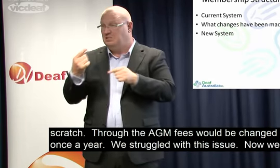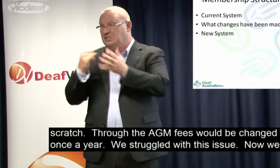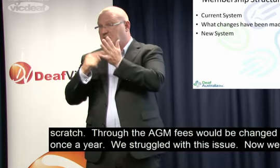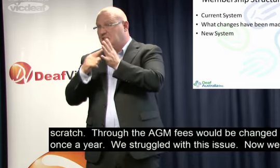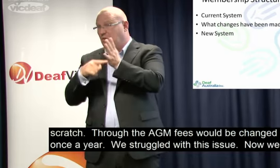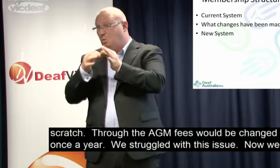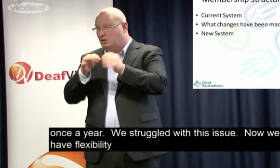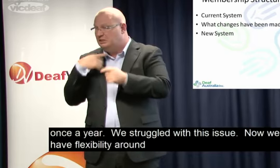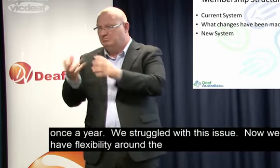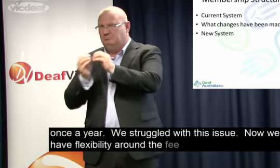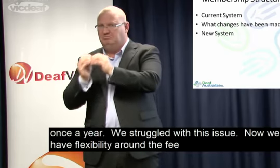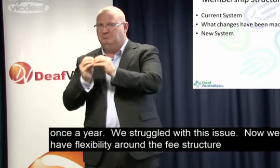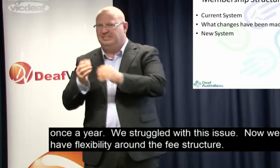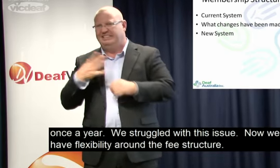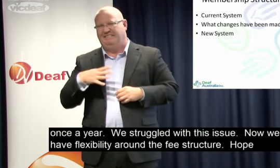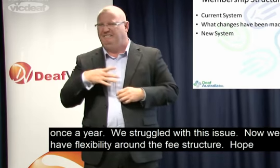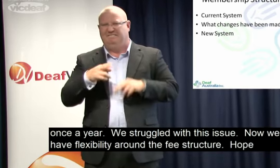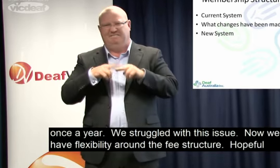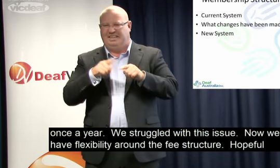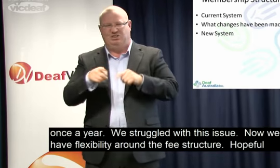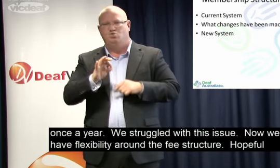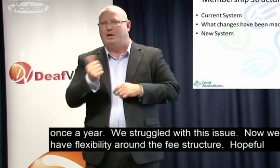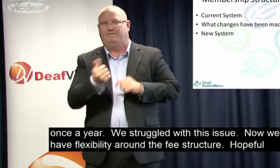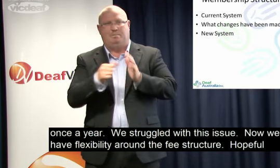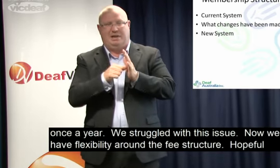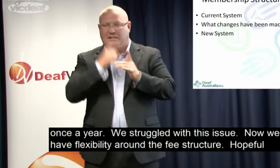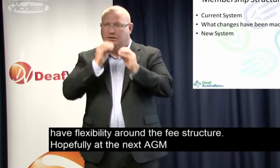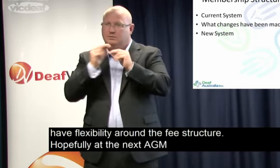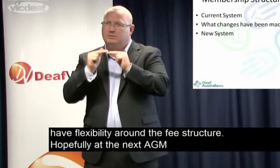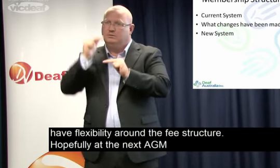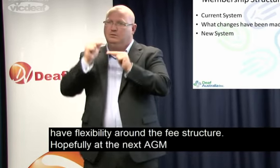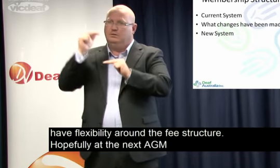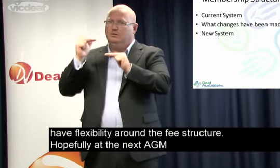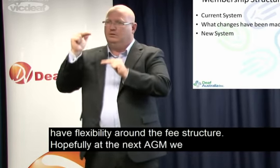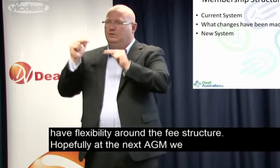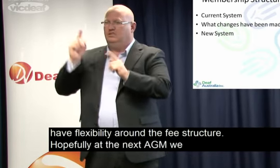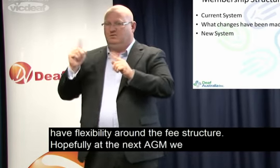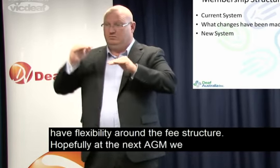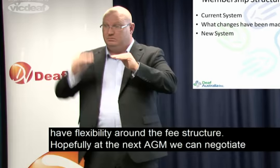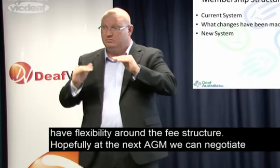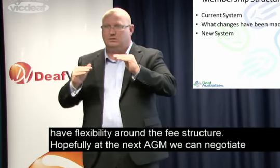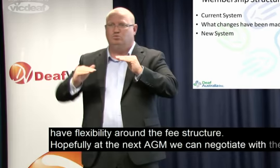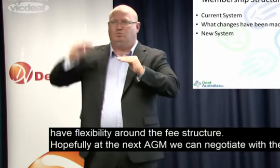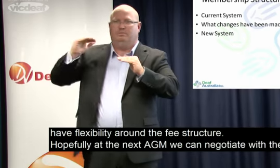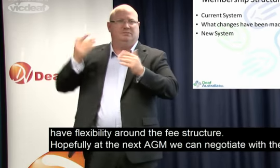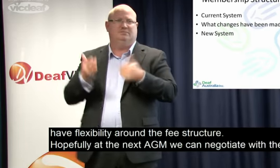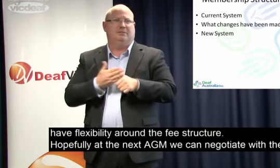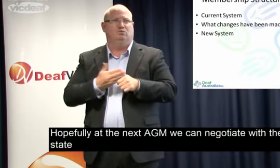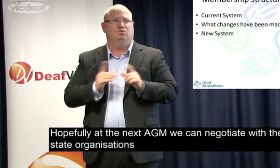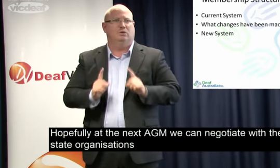at the next AGM we can negotiate with the state organisations and say, look, we can increase the fee or decrease